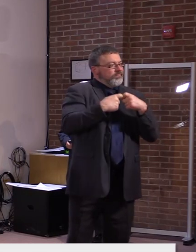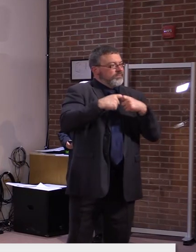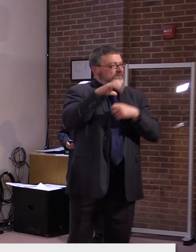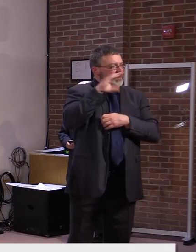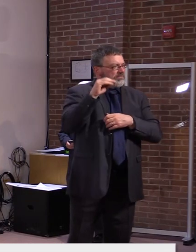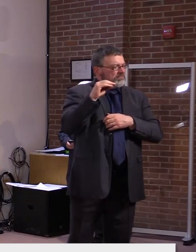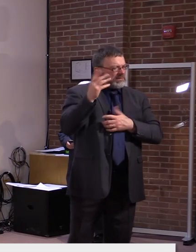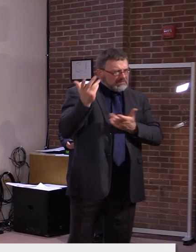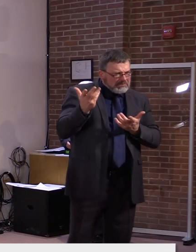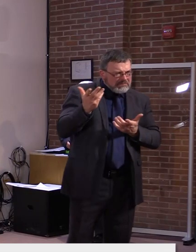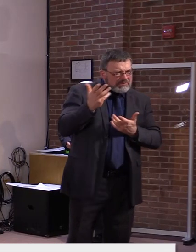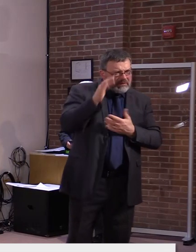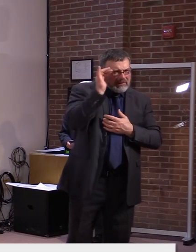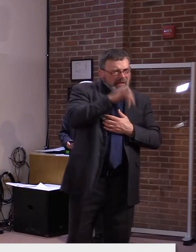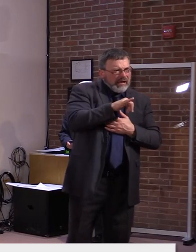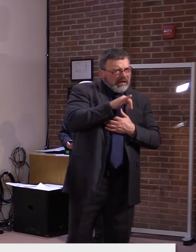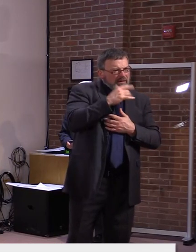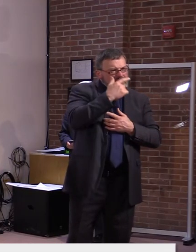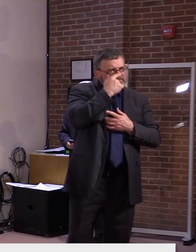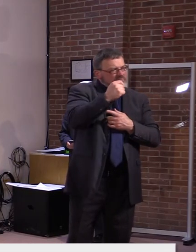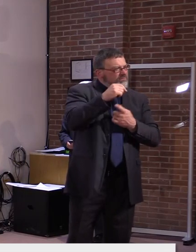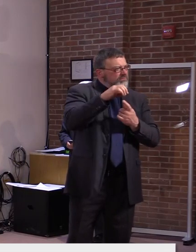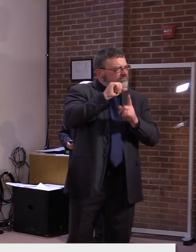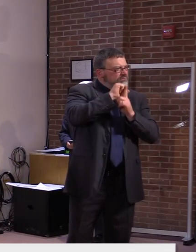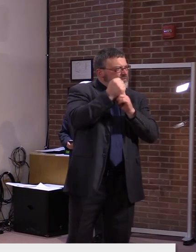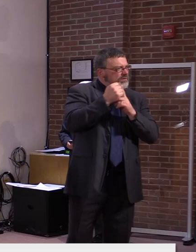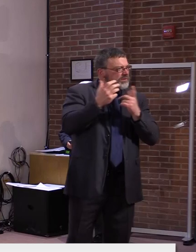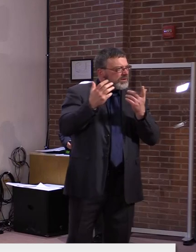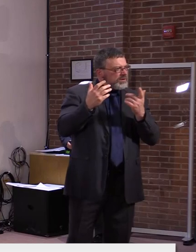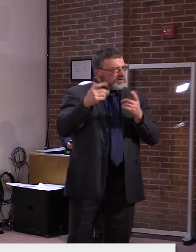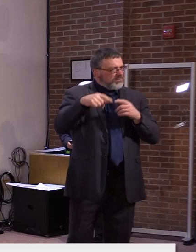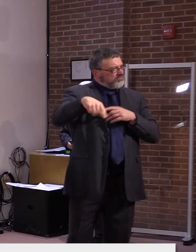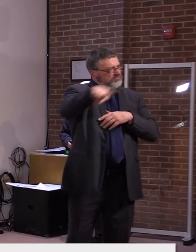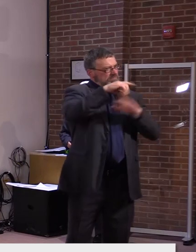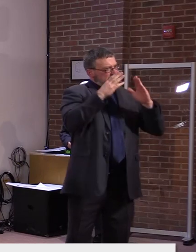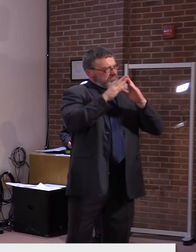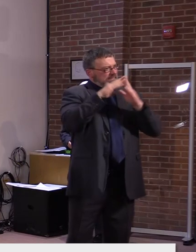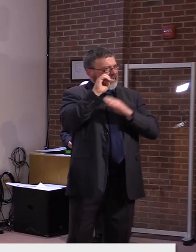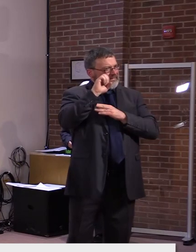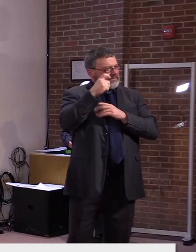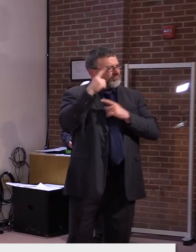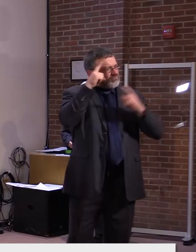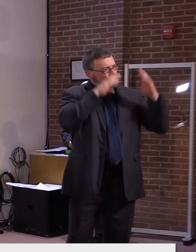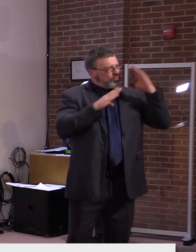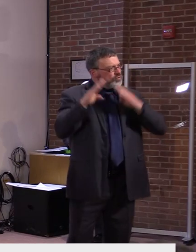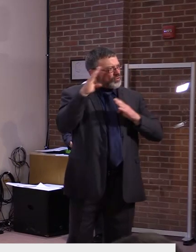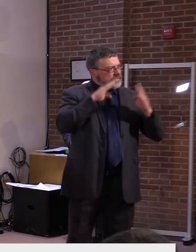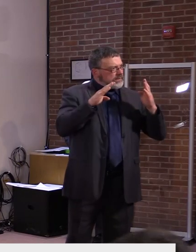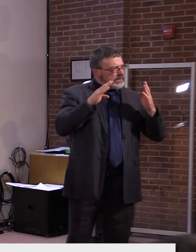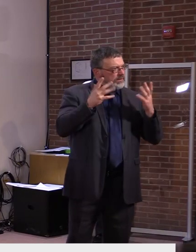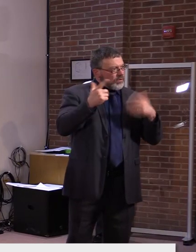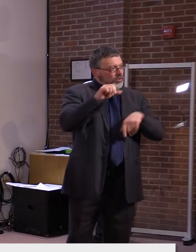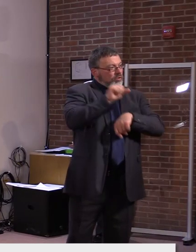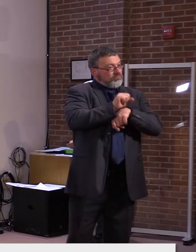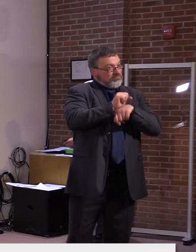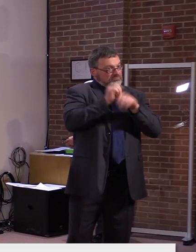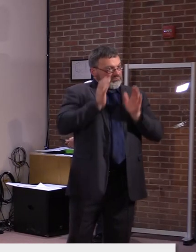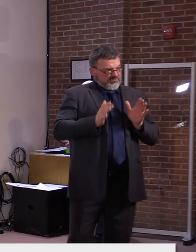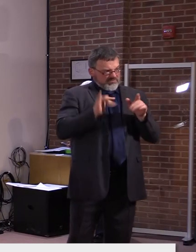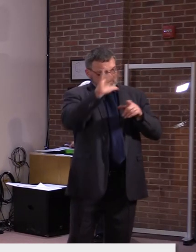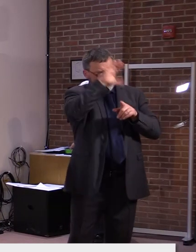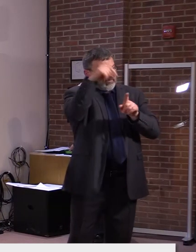if you can address concerns from some that the employer, that GlobalFoundries may not be